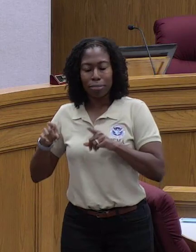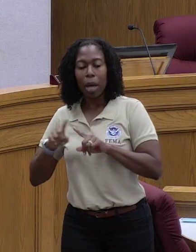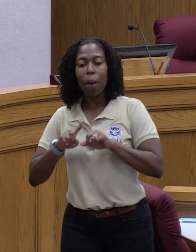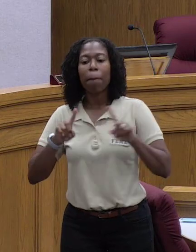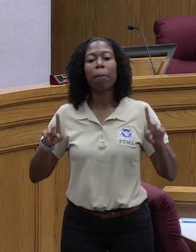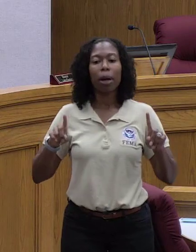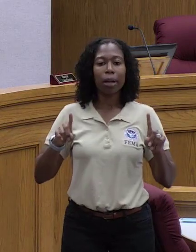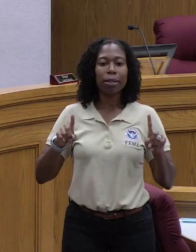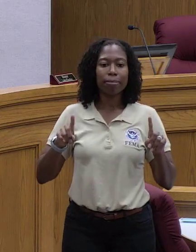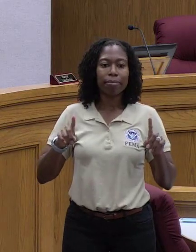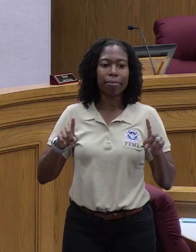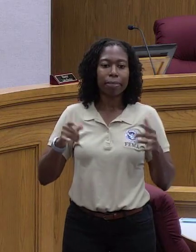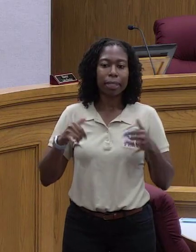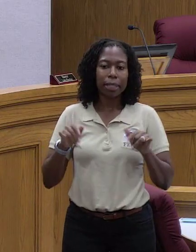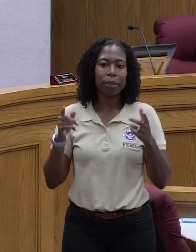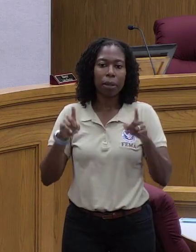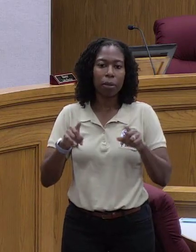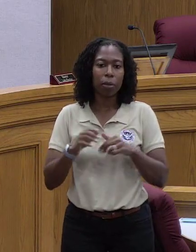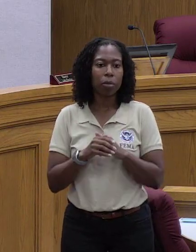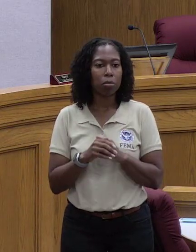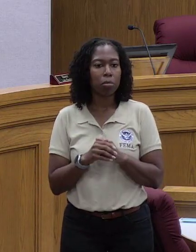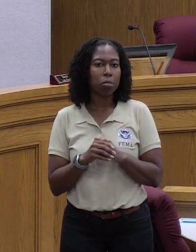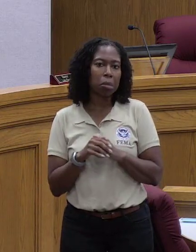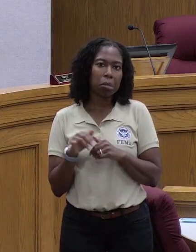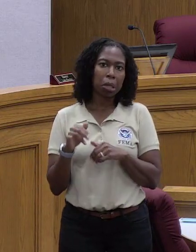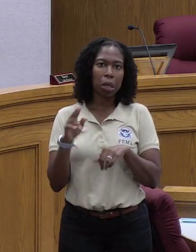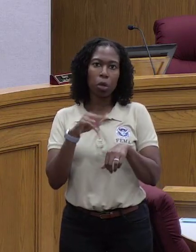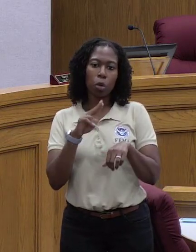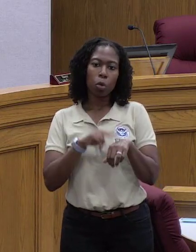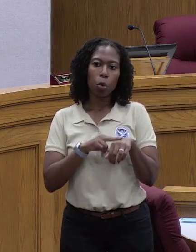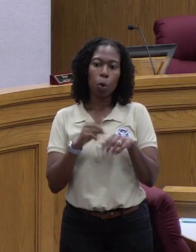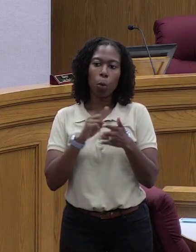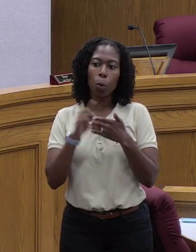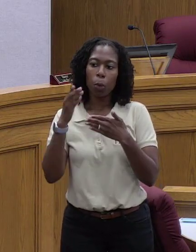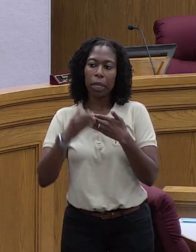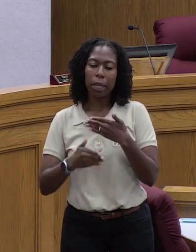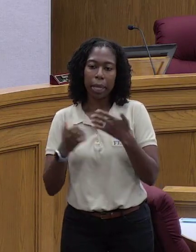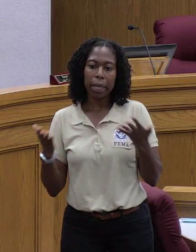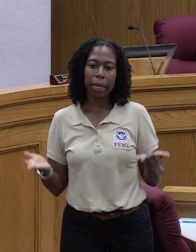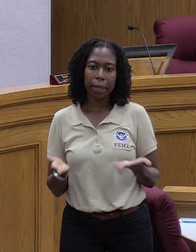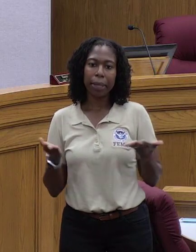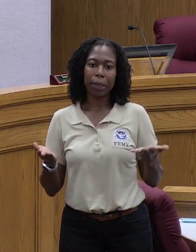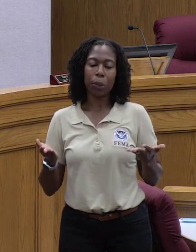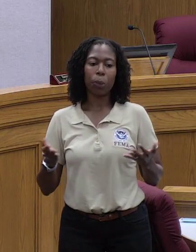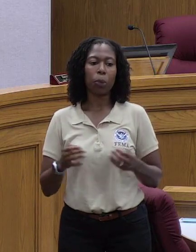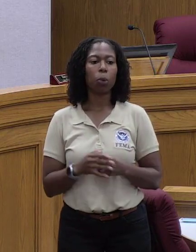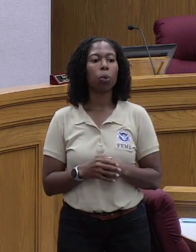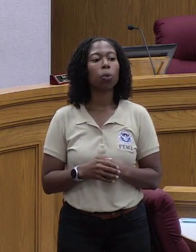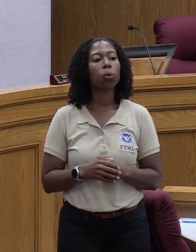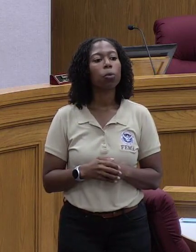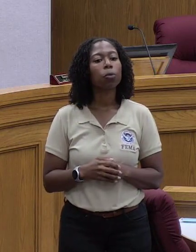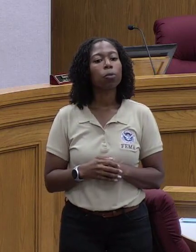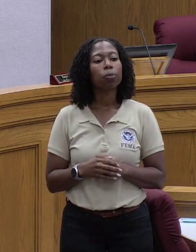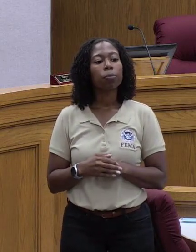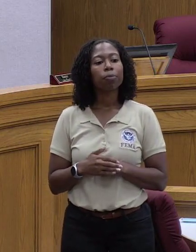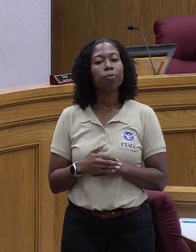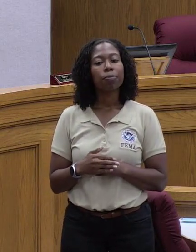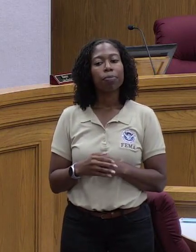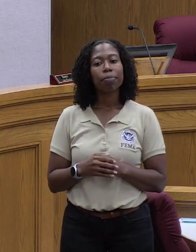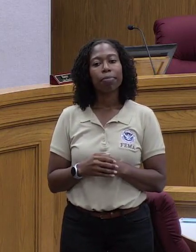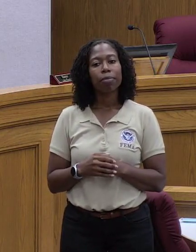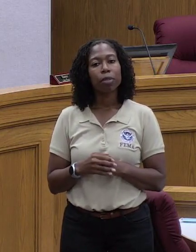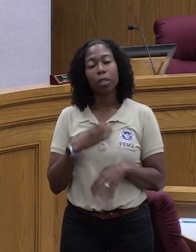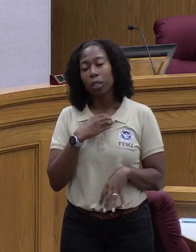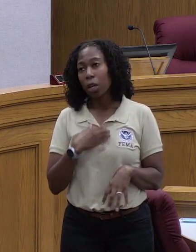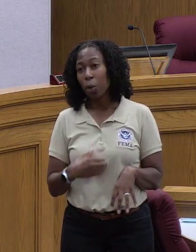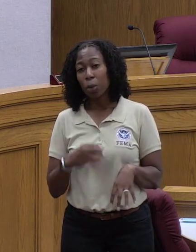it seems to be basically like a normal day or a normal weekend in Calcasieu Parish. So again, I wish we didn't have any crime. If we